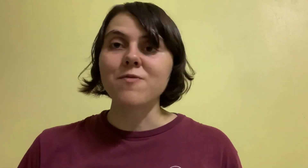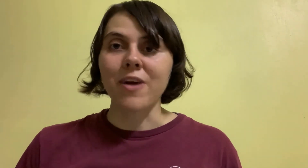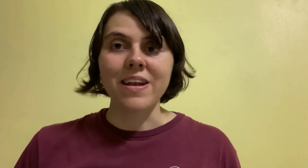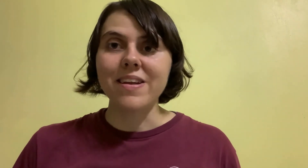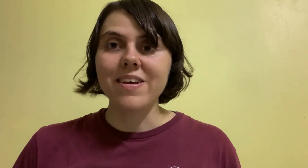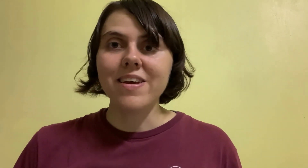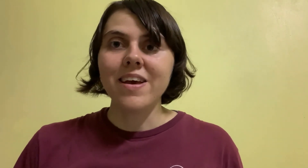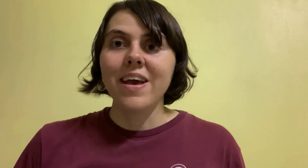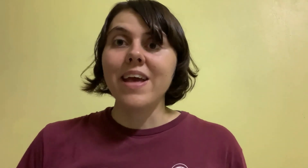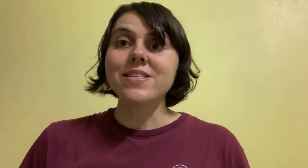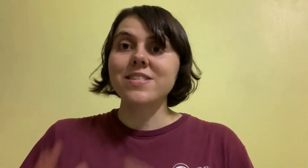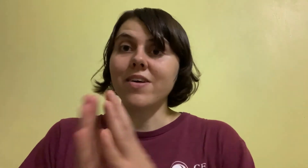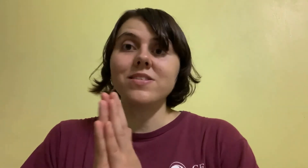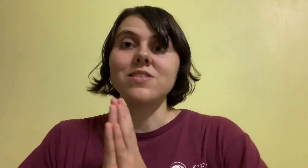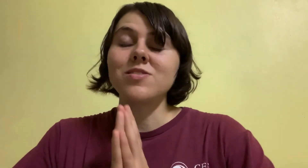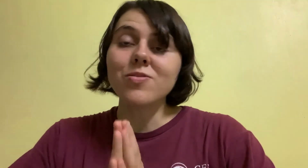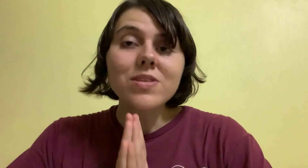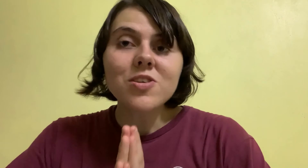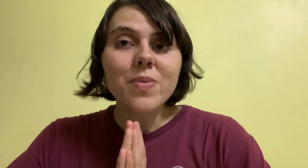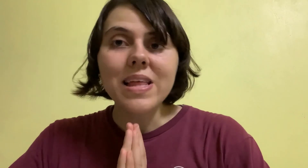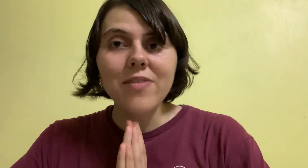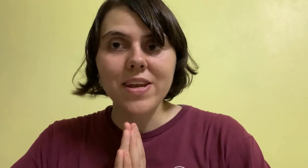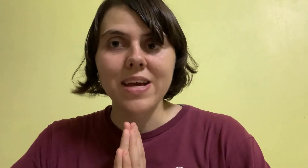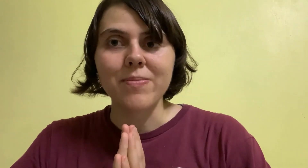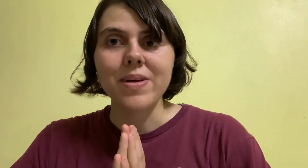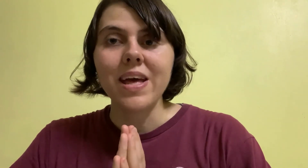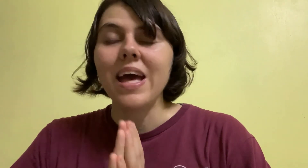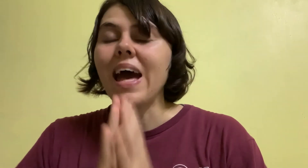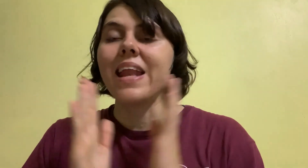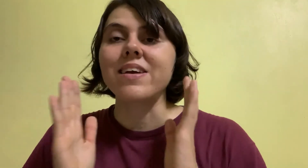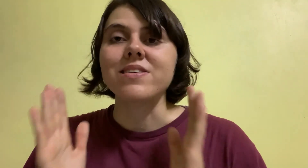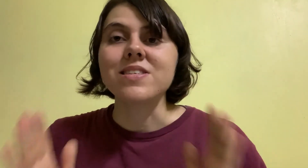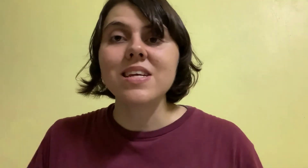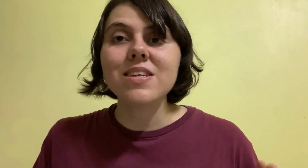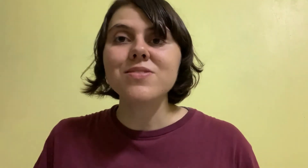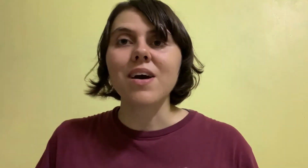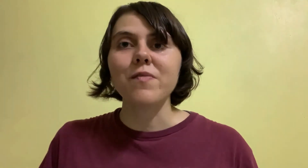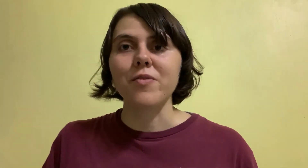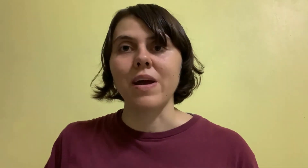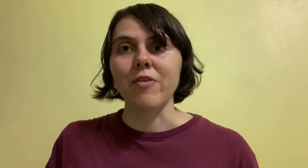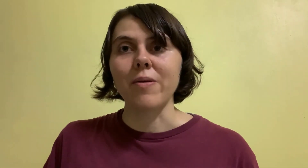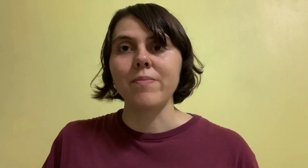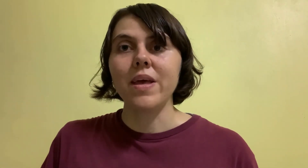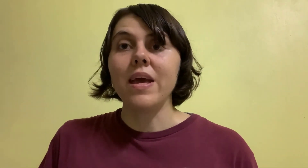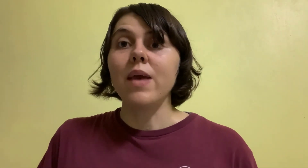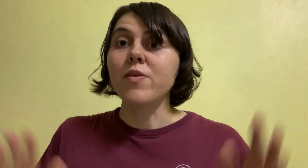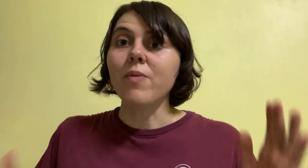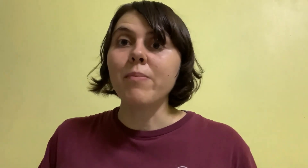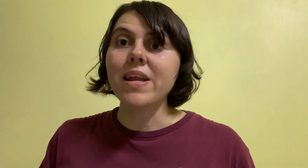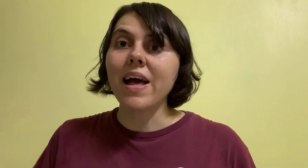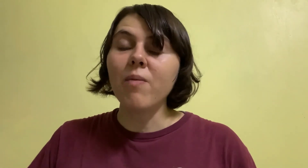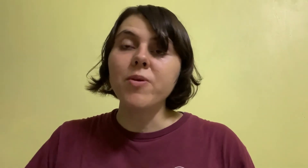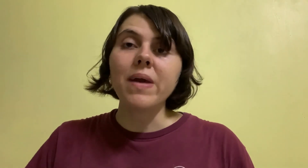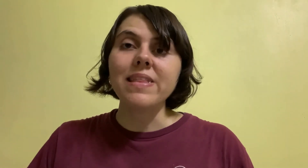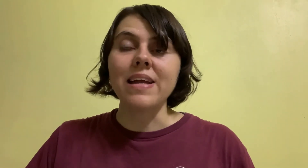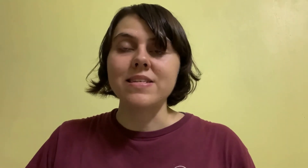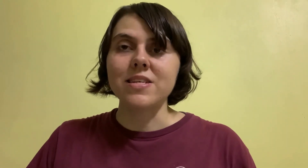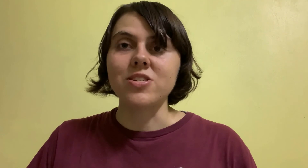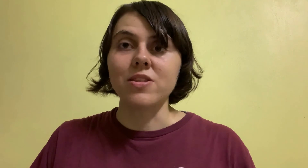friend. It starts as soon as you believe in him, and it continues on forever. If you want me to help you make that decision, look